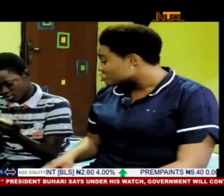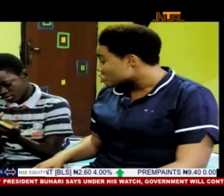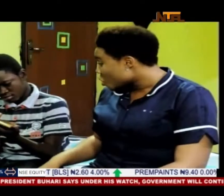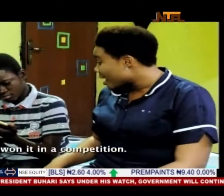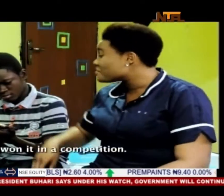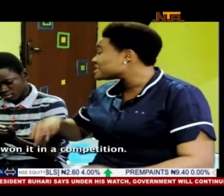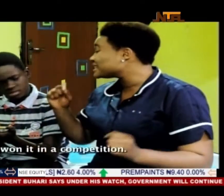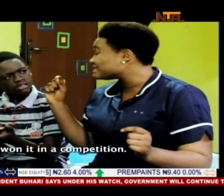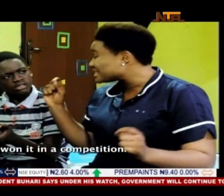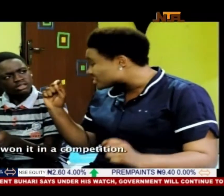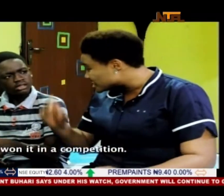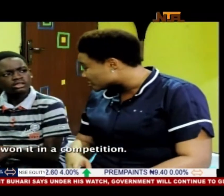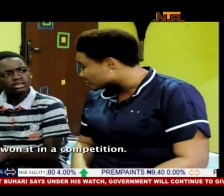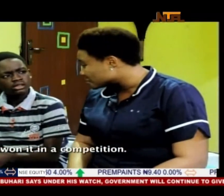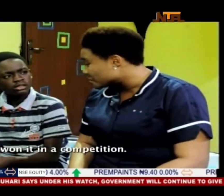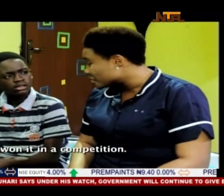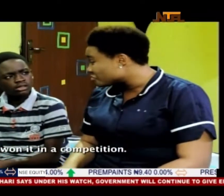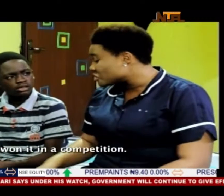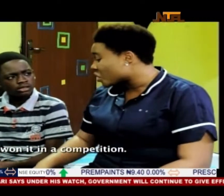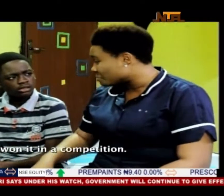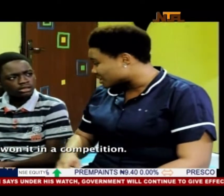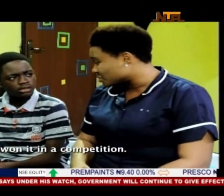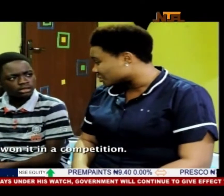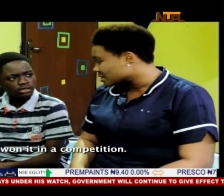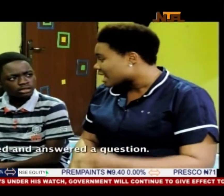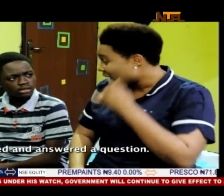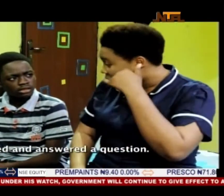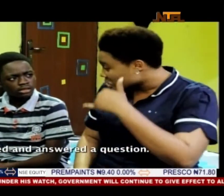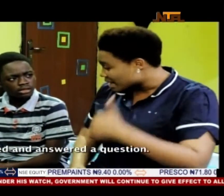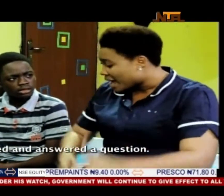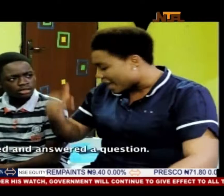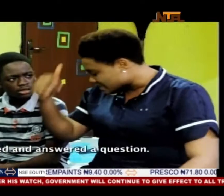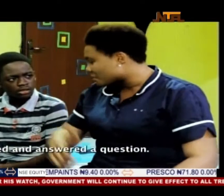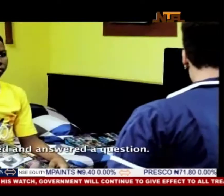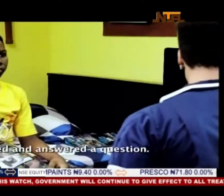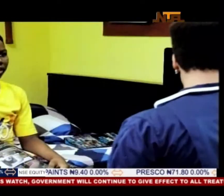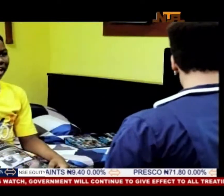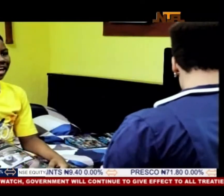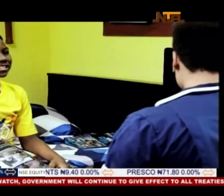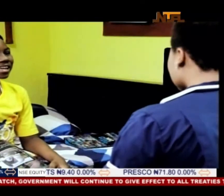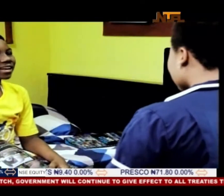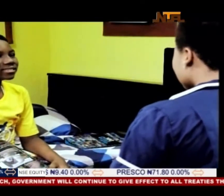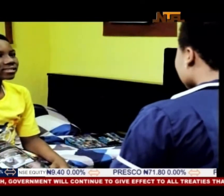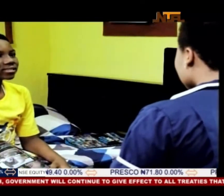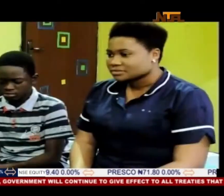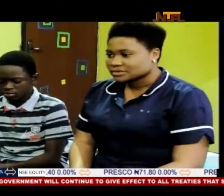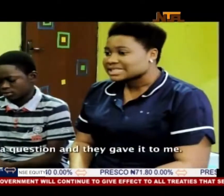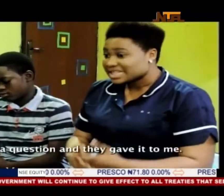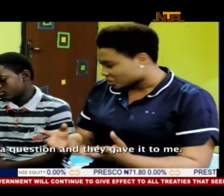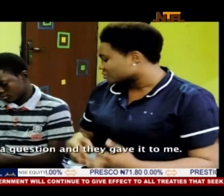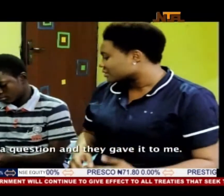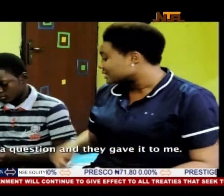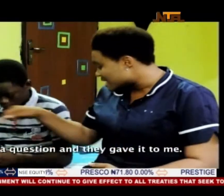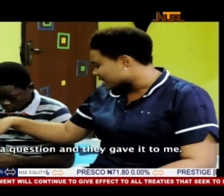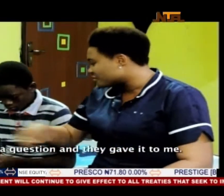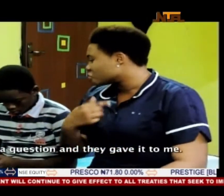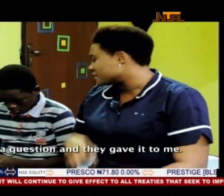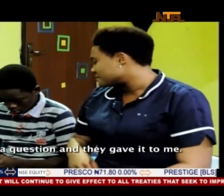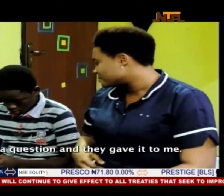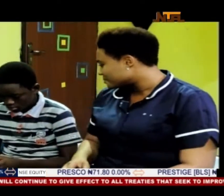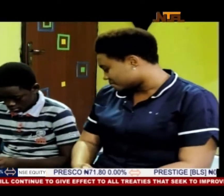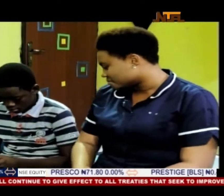www.airtel.com.ng/NIN to link your phone number to your NIN. If you do not know your NIN, simply dial *346# to get it.